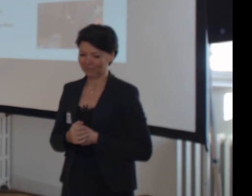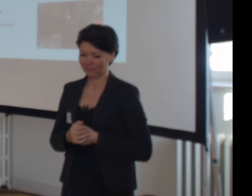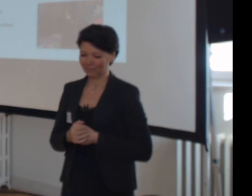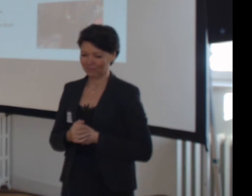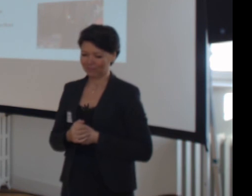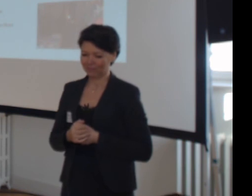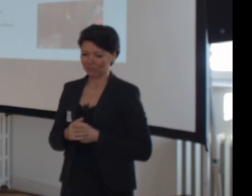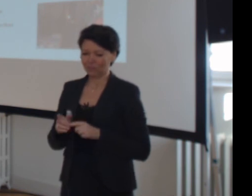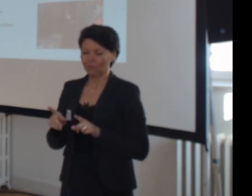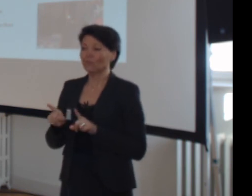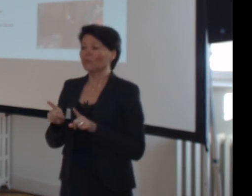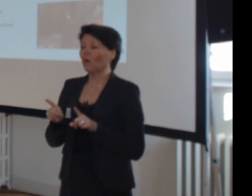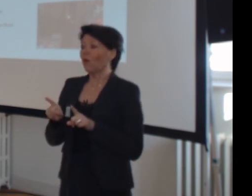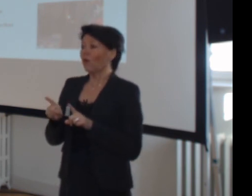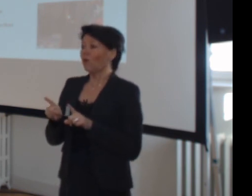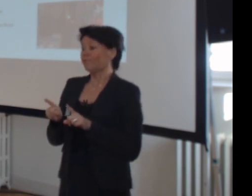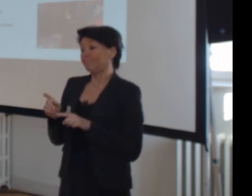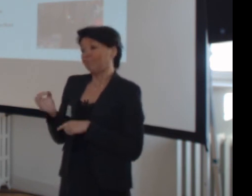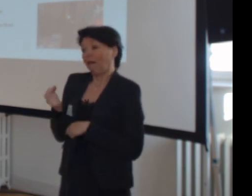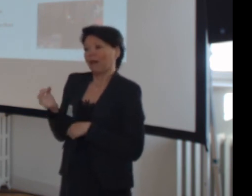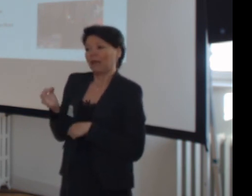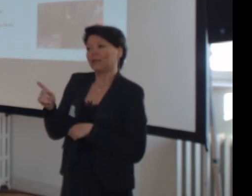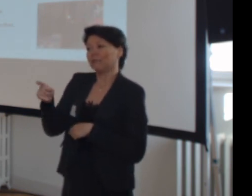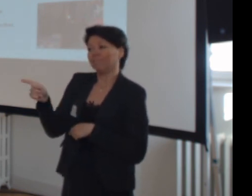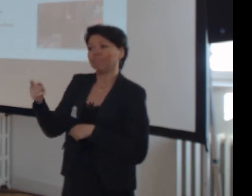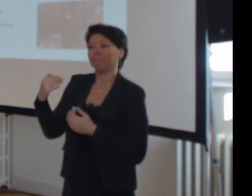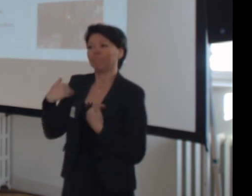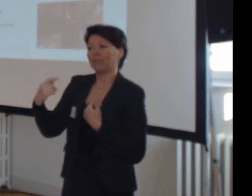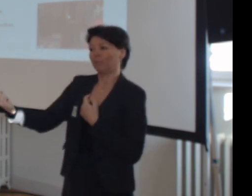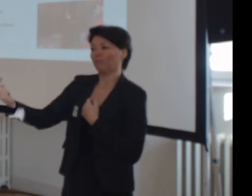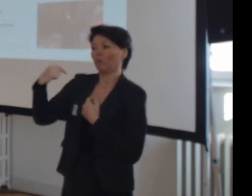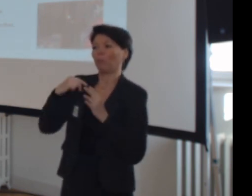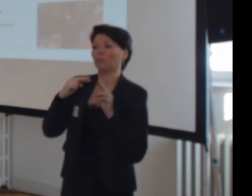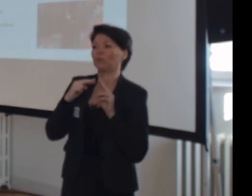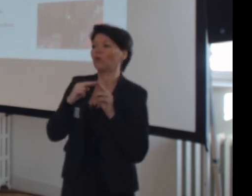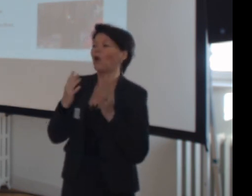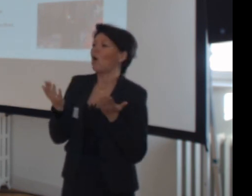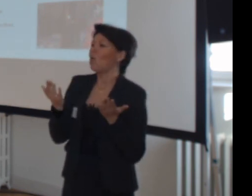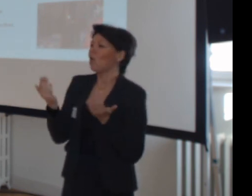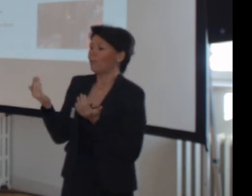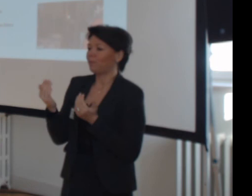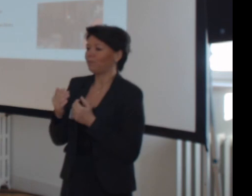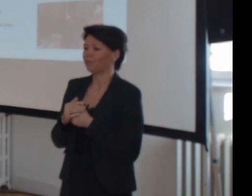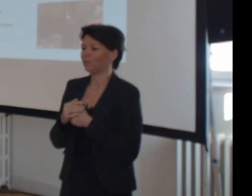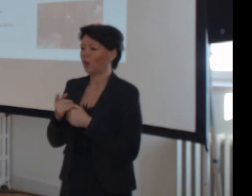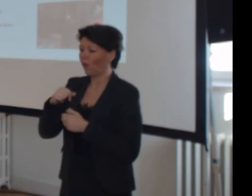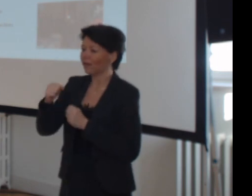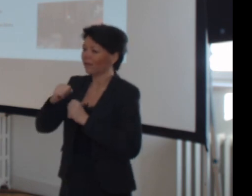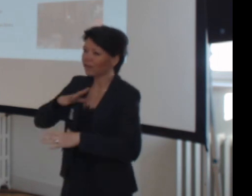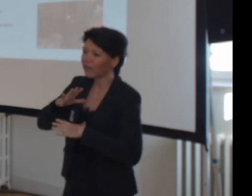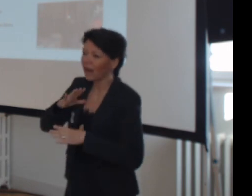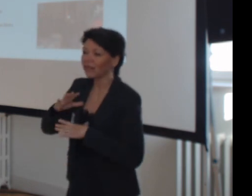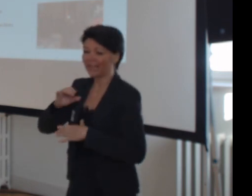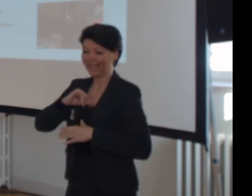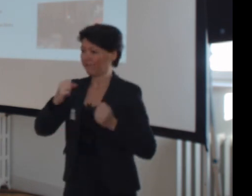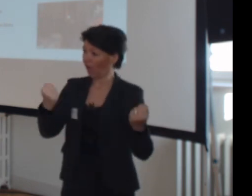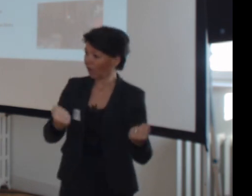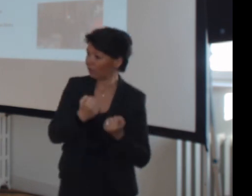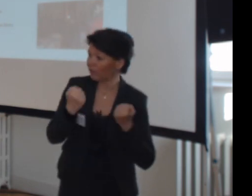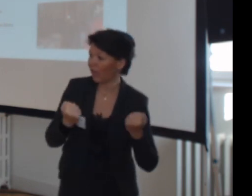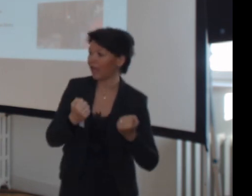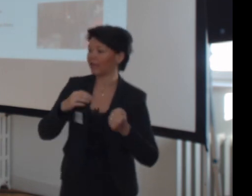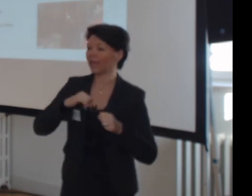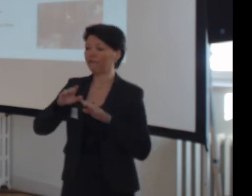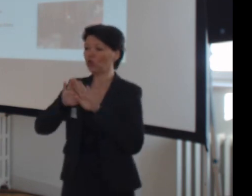It's very important to have these people visiting our libraries because we can talk about activities, about these conversation